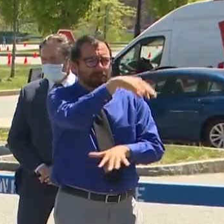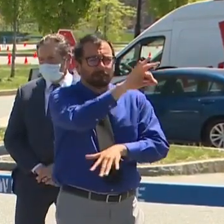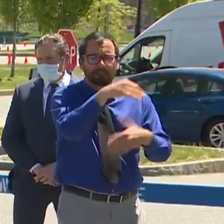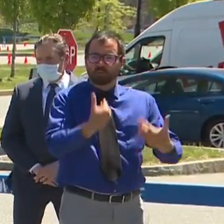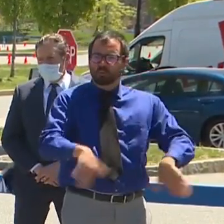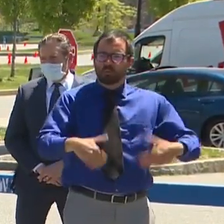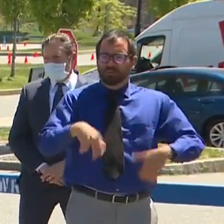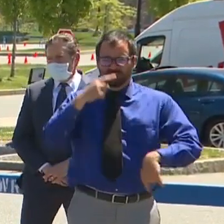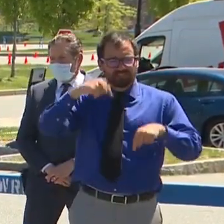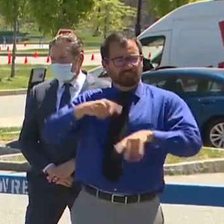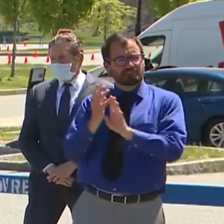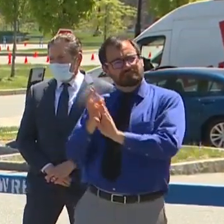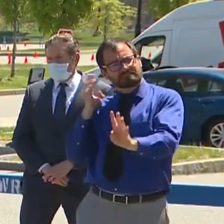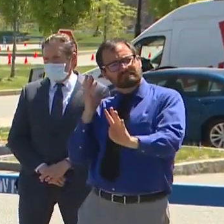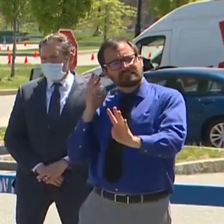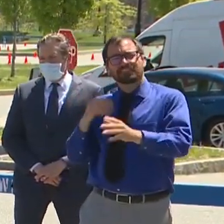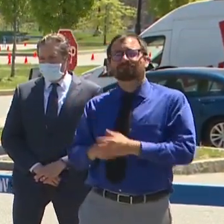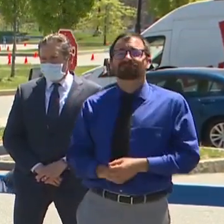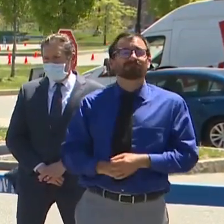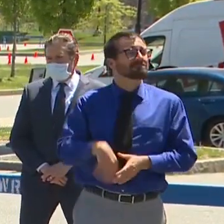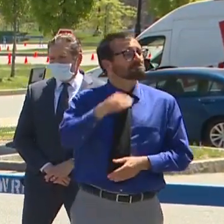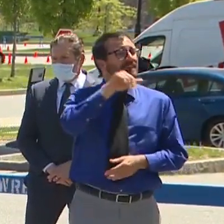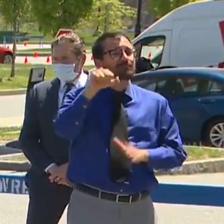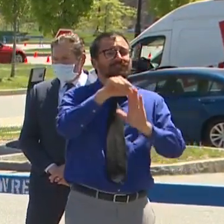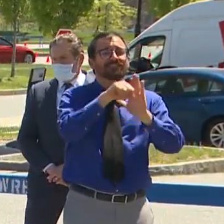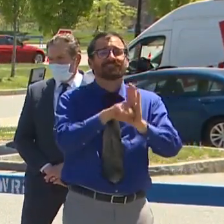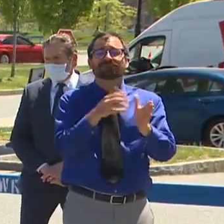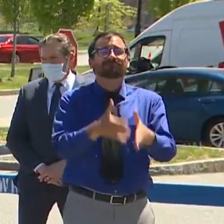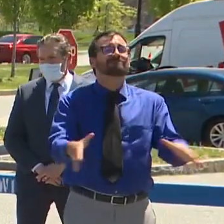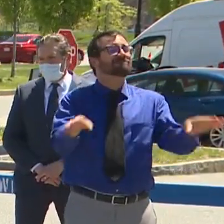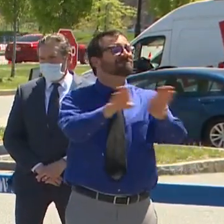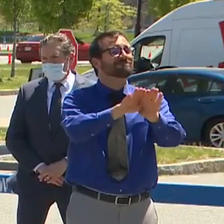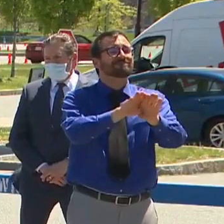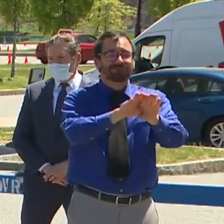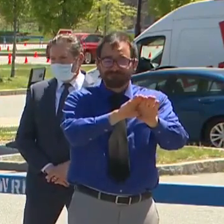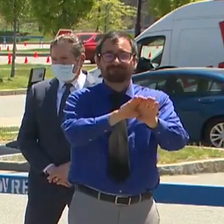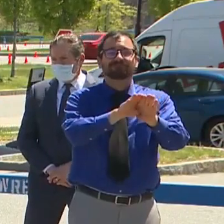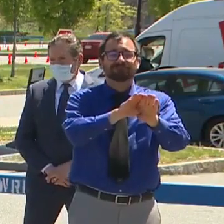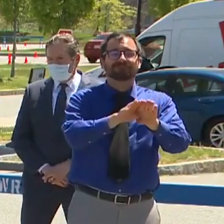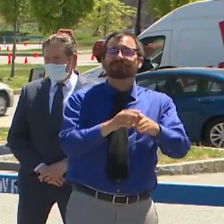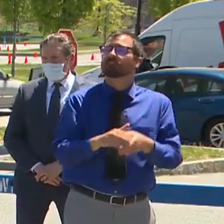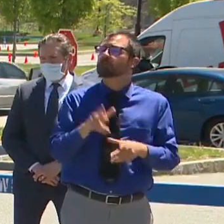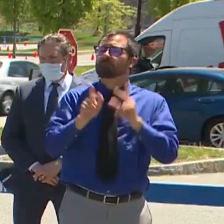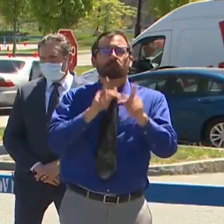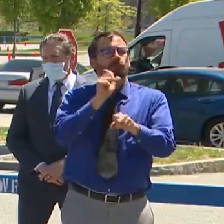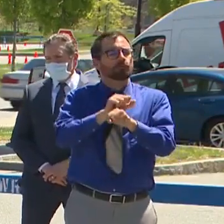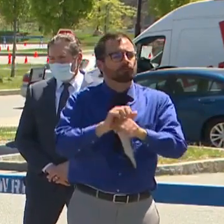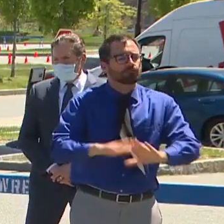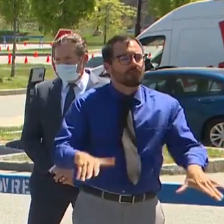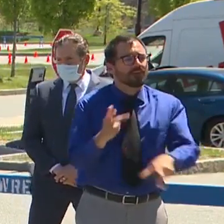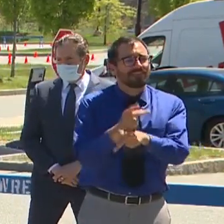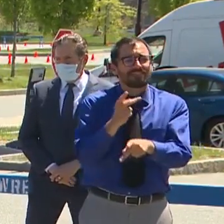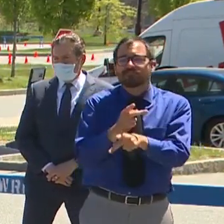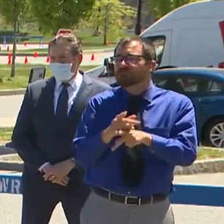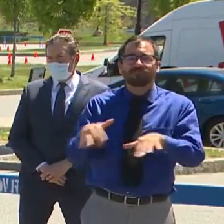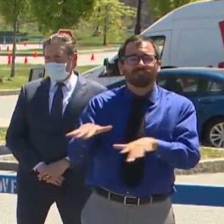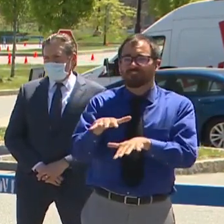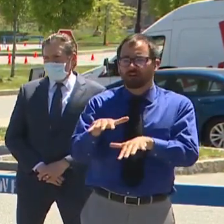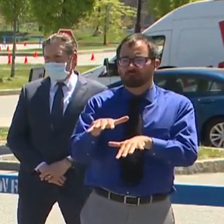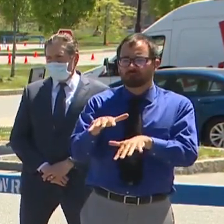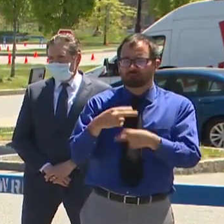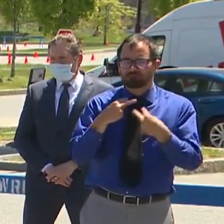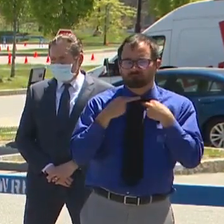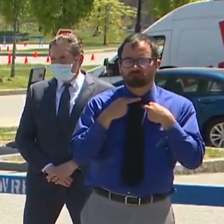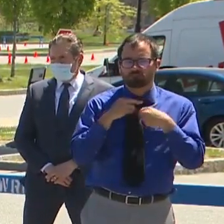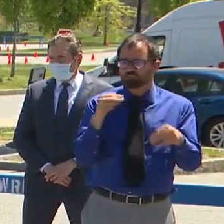to displace those daycare workers and those businesses, and availability of that service to workers. And of course, I'm not